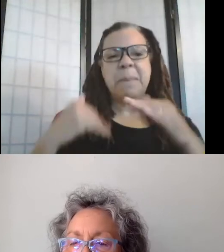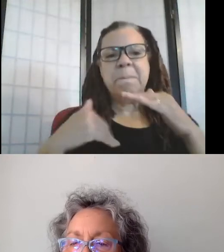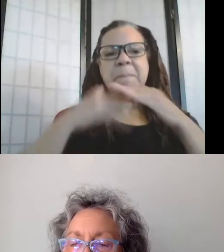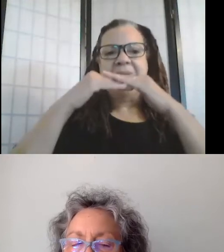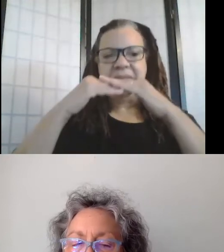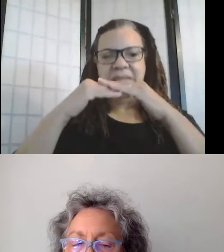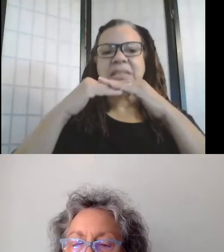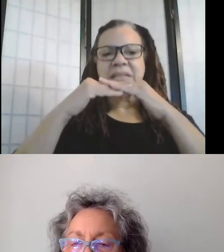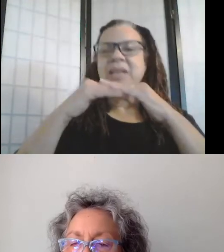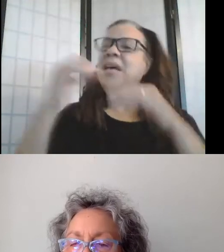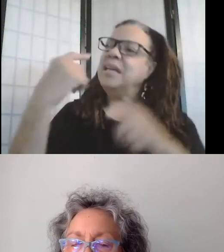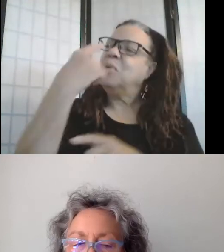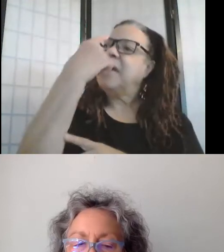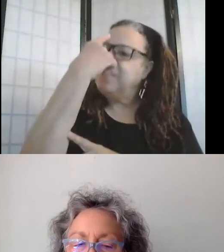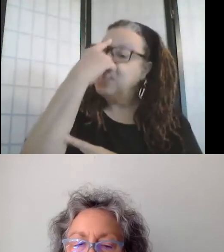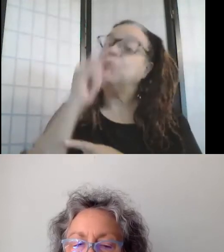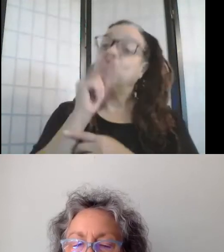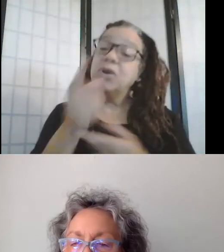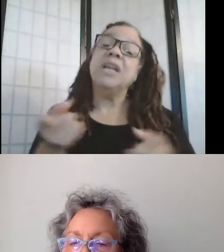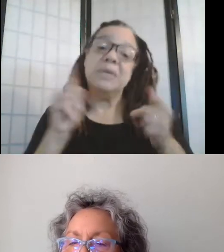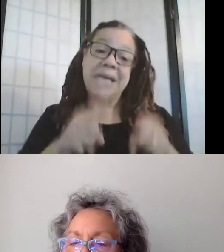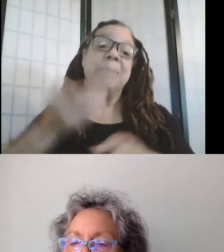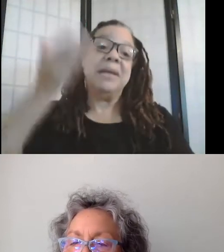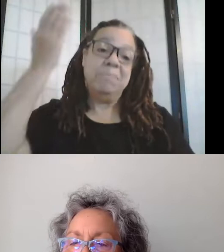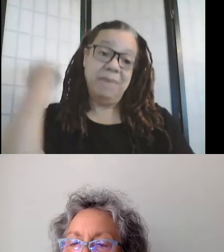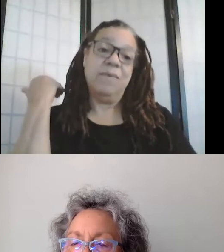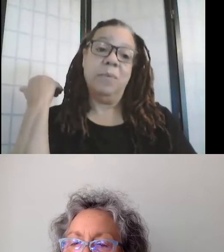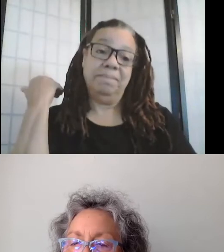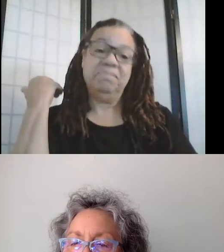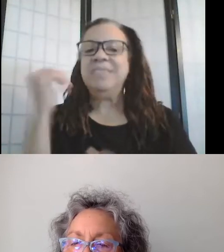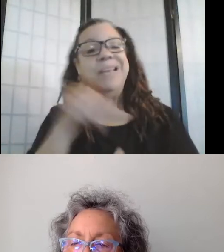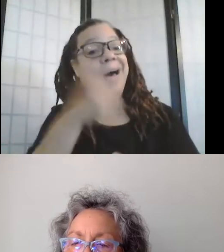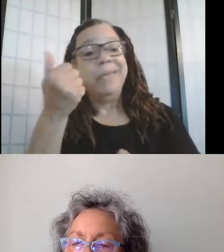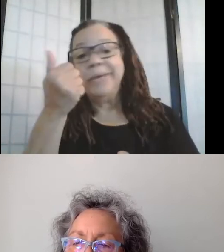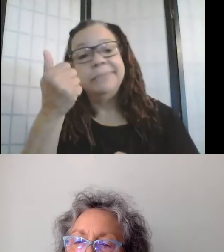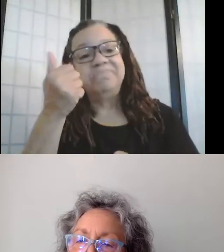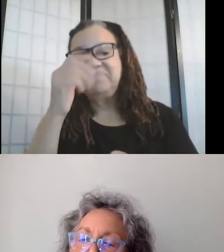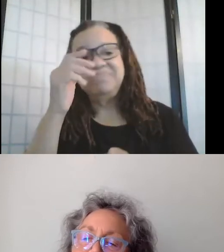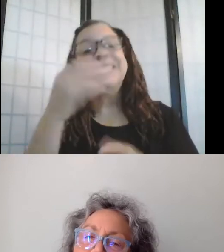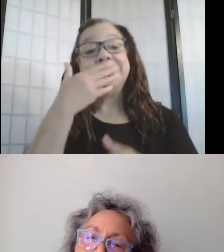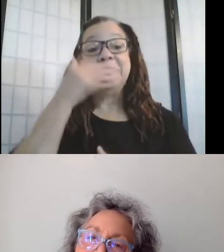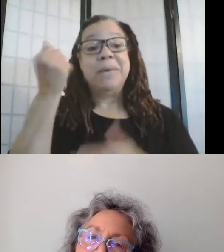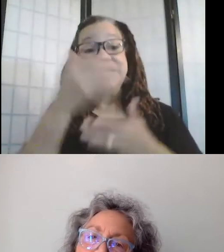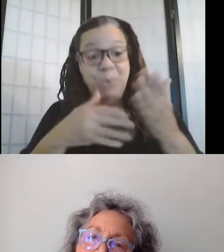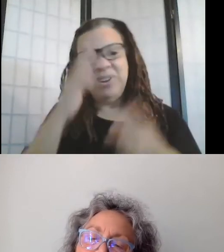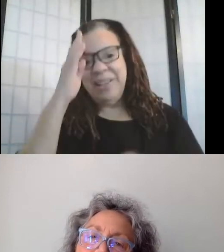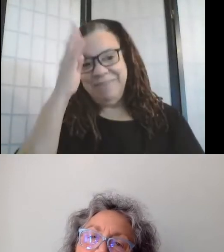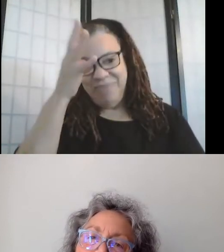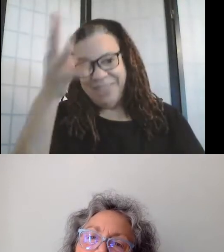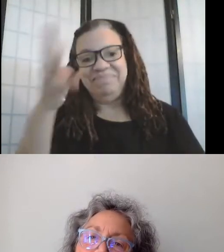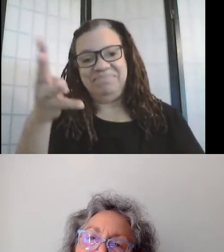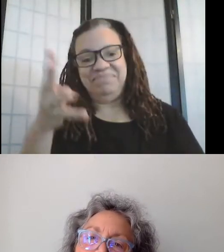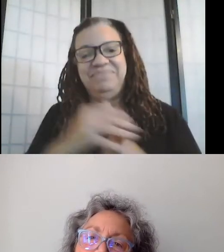what I think was really going on. And the rest of it, which is really the vast bulk of it, is pure